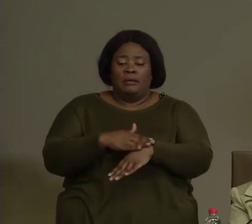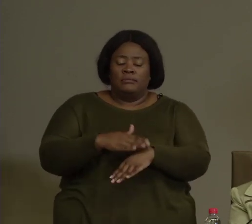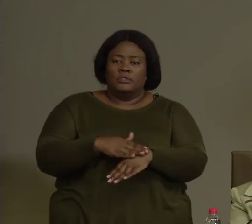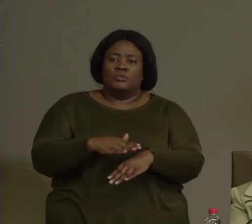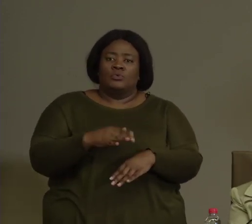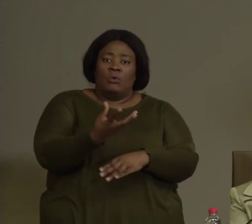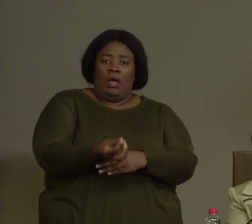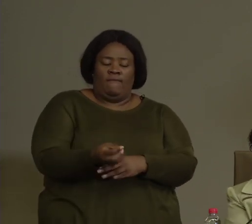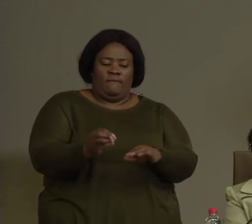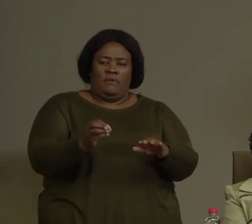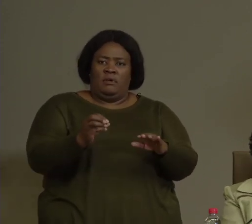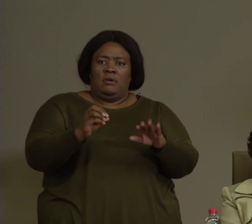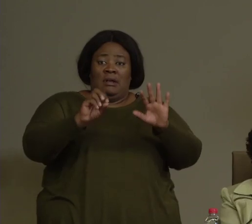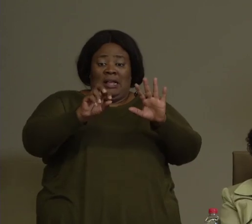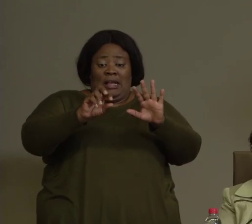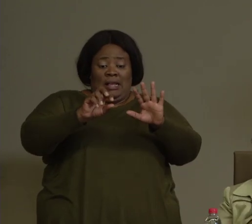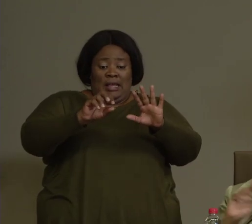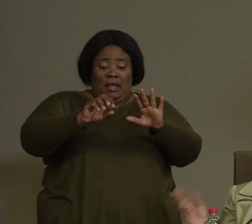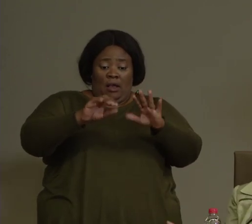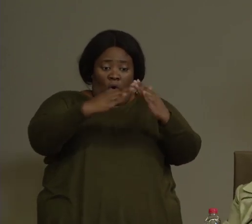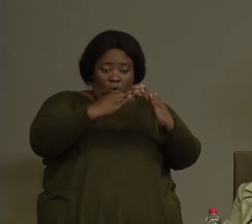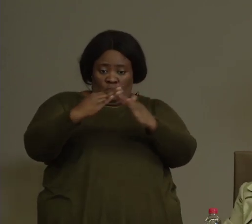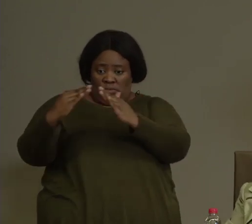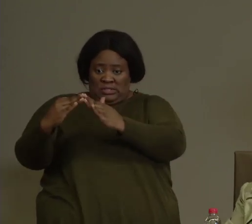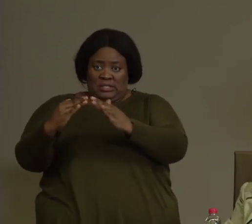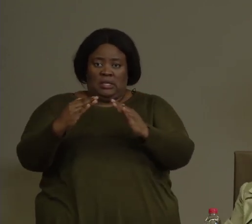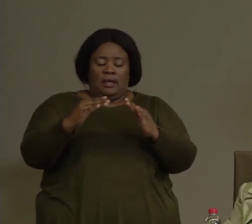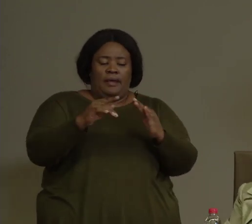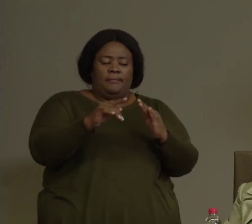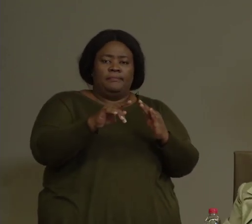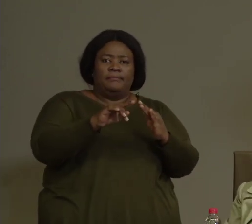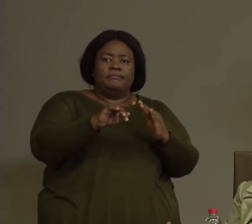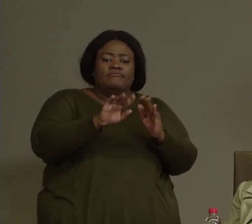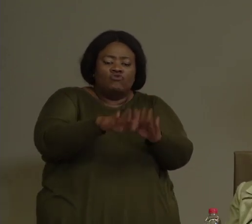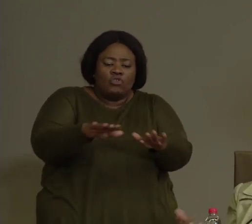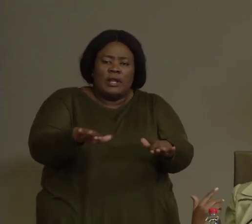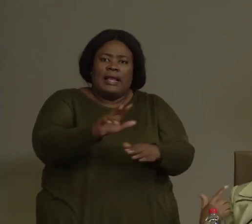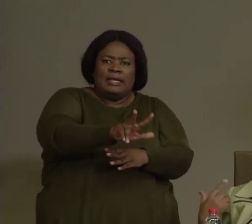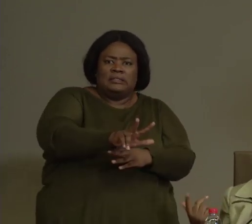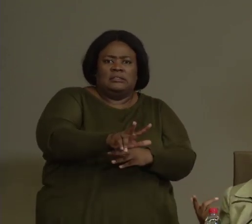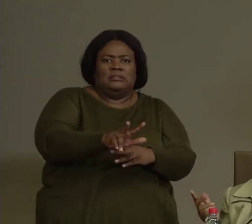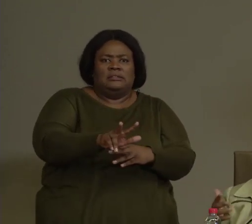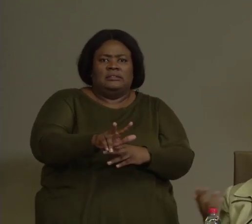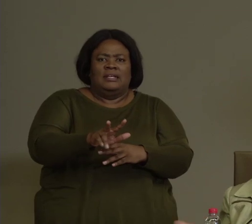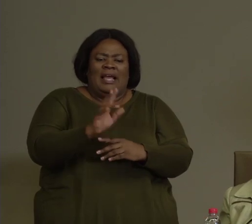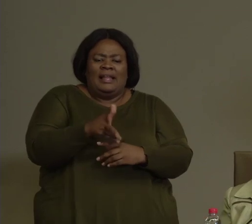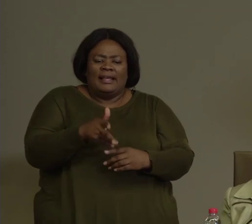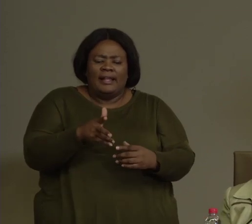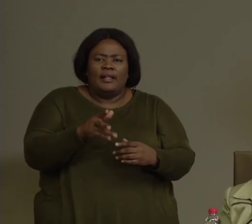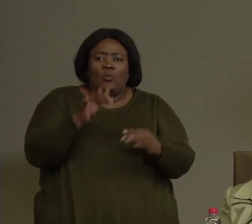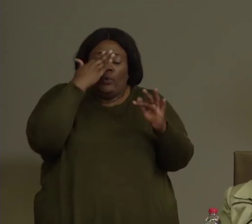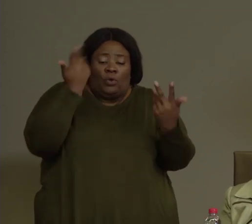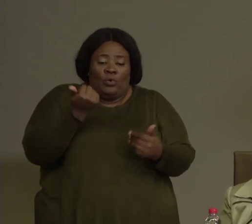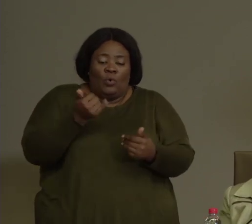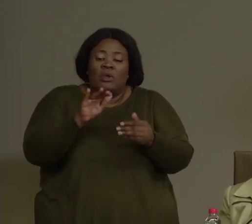chase 8 food parcels to same households. Others have already left to Limpopo. So it just will be